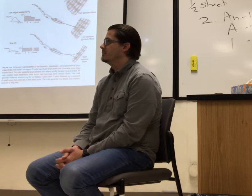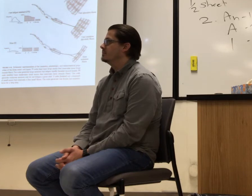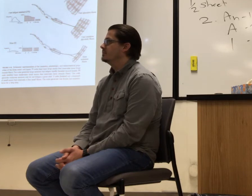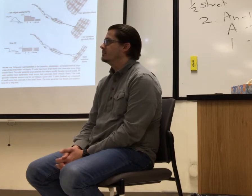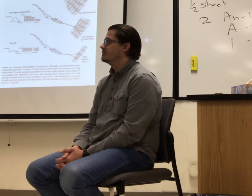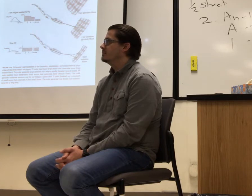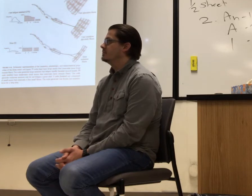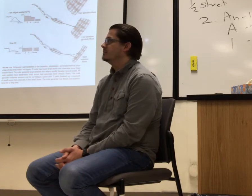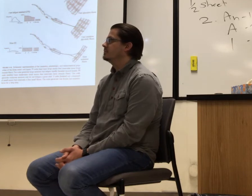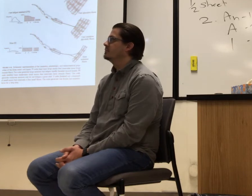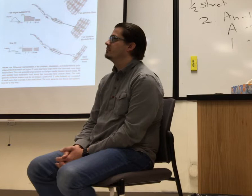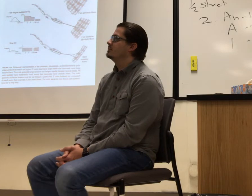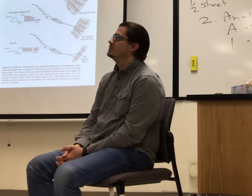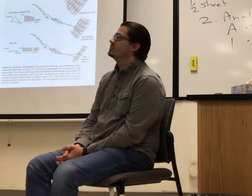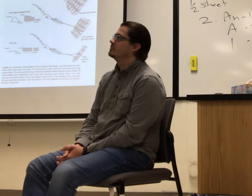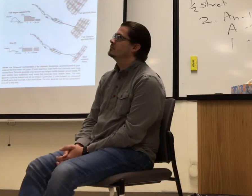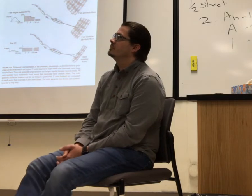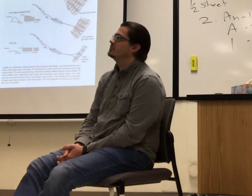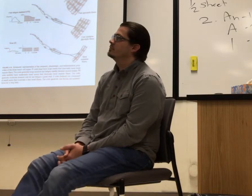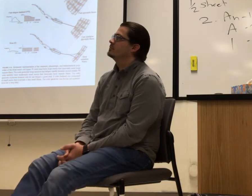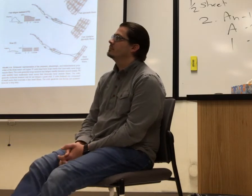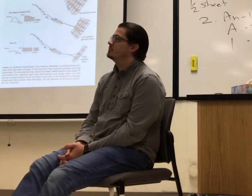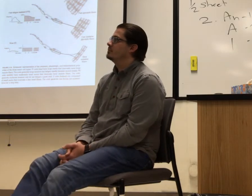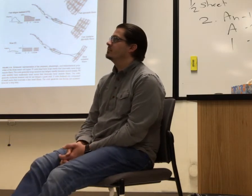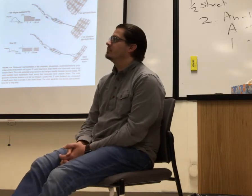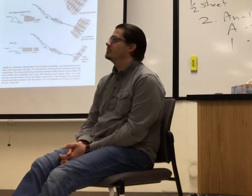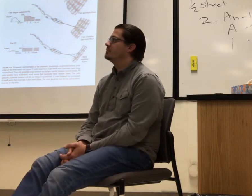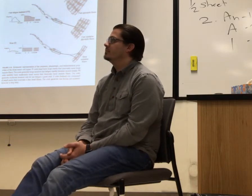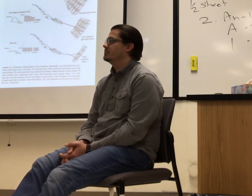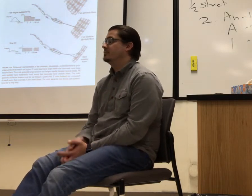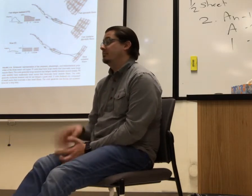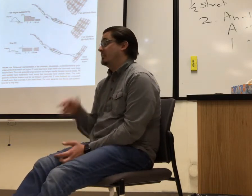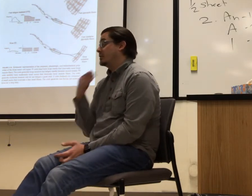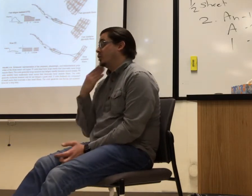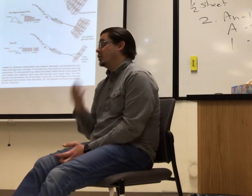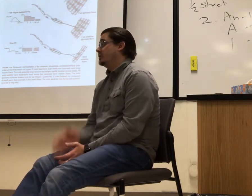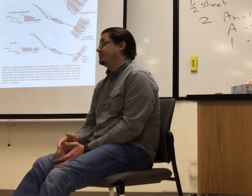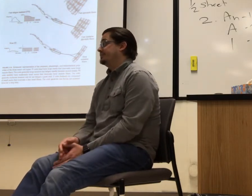Brian, I checked back in. I'm just going to survey the class a little bit.